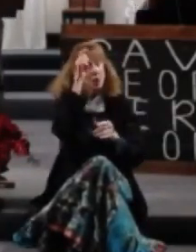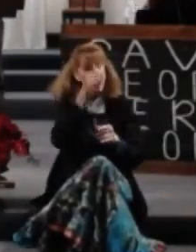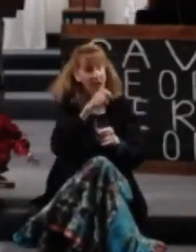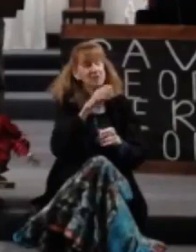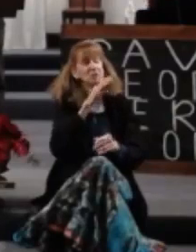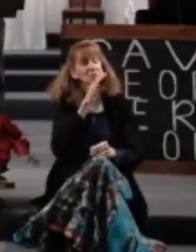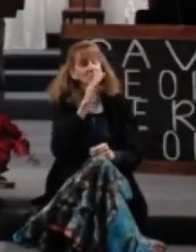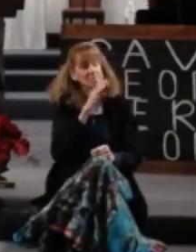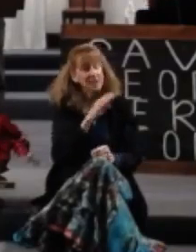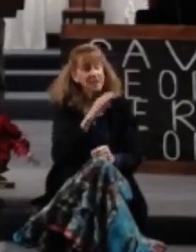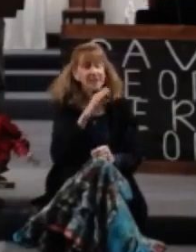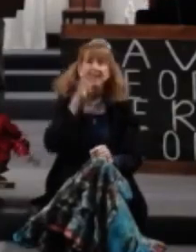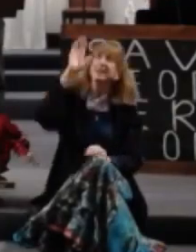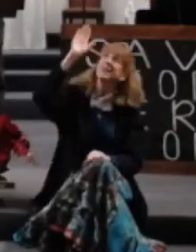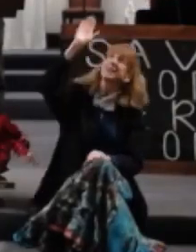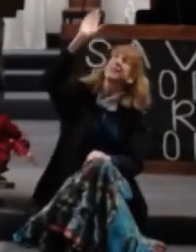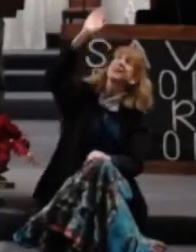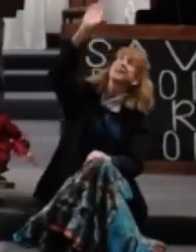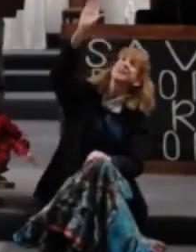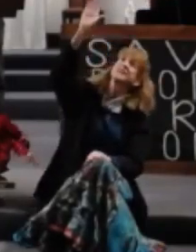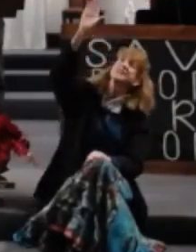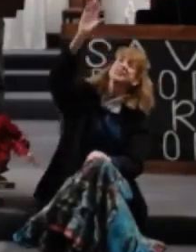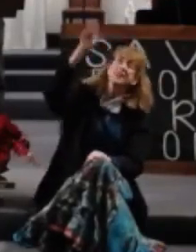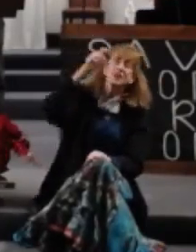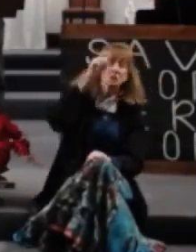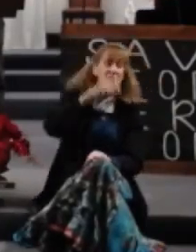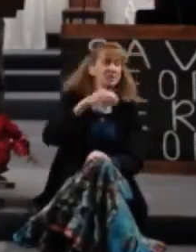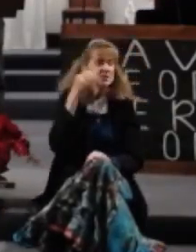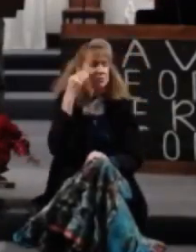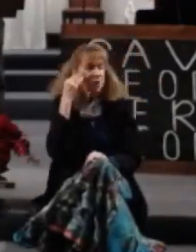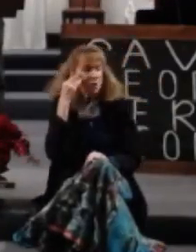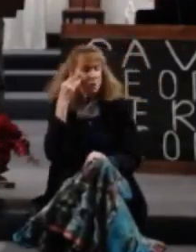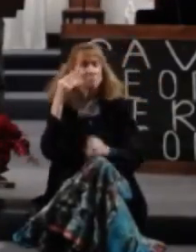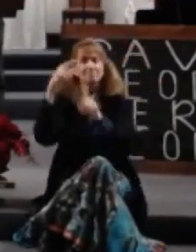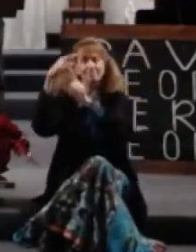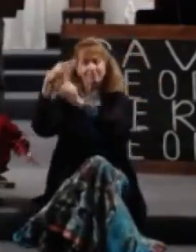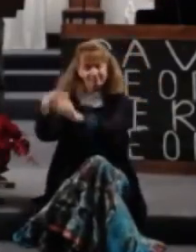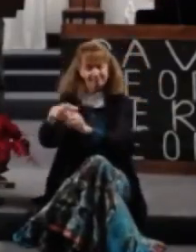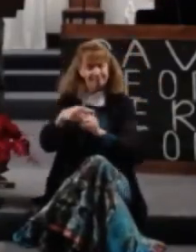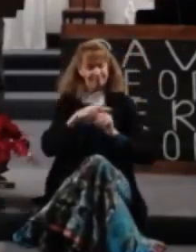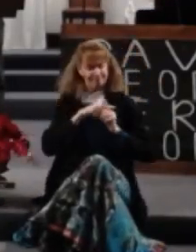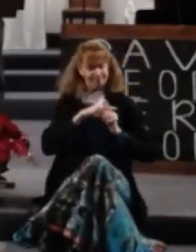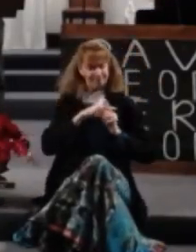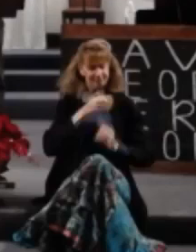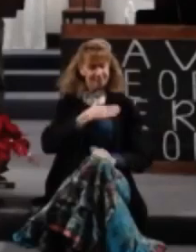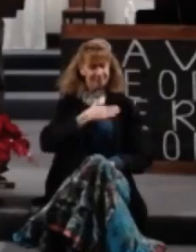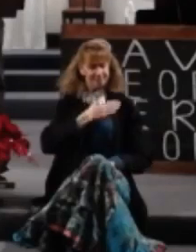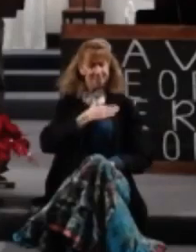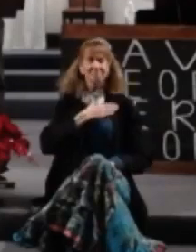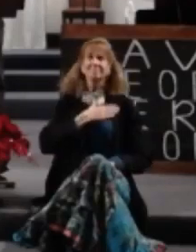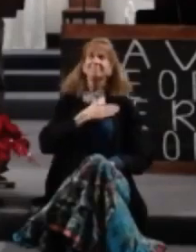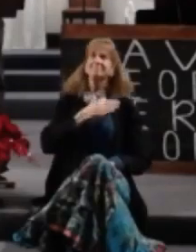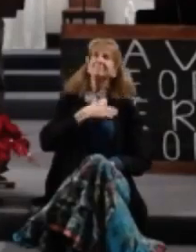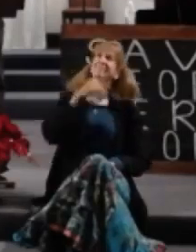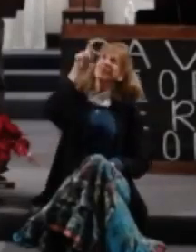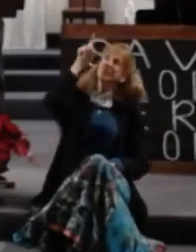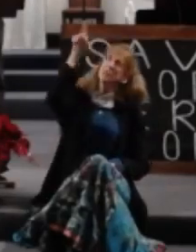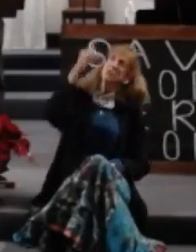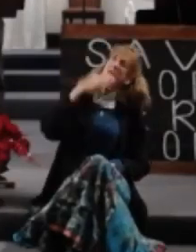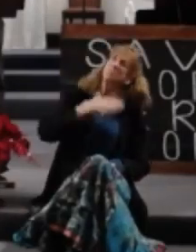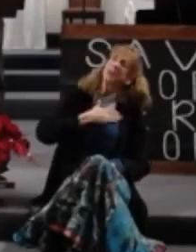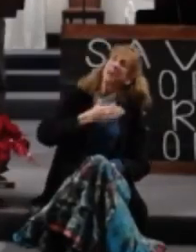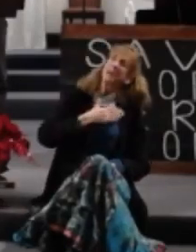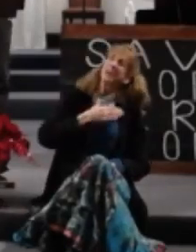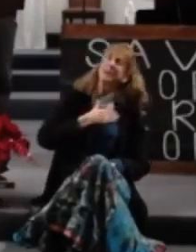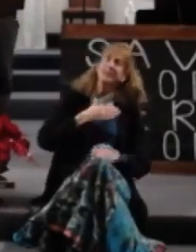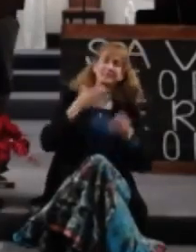be his. You have to know whose you are, whose you belong to. Would